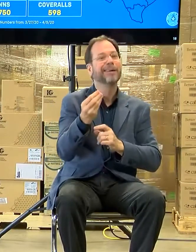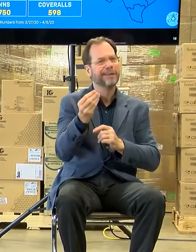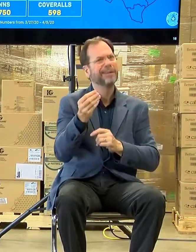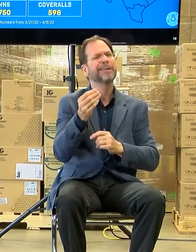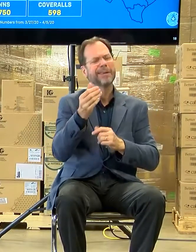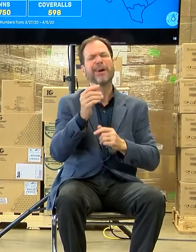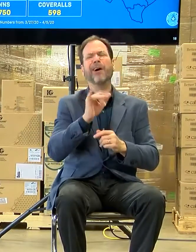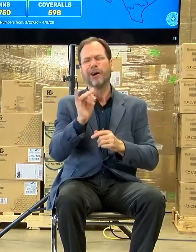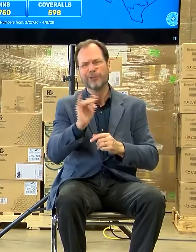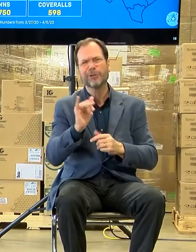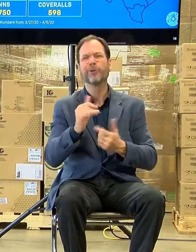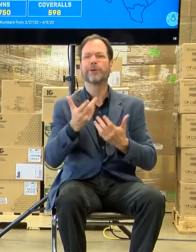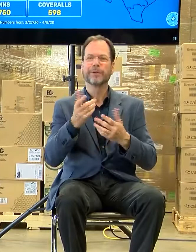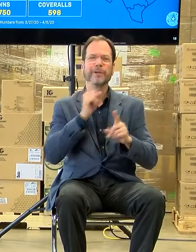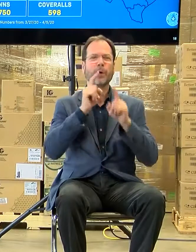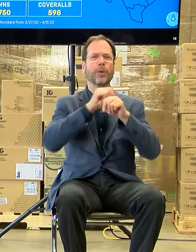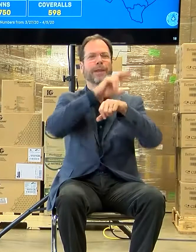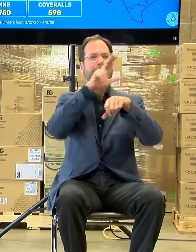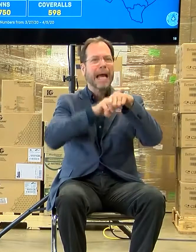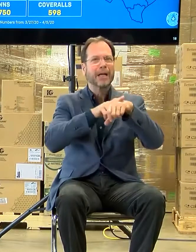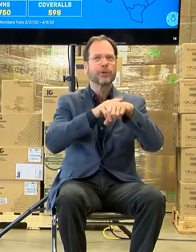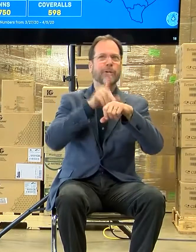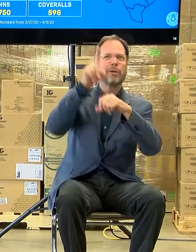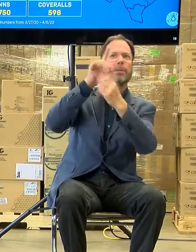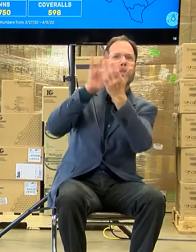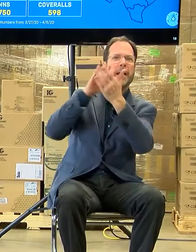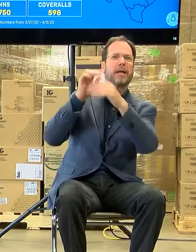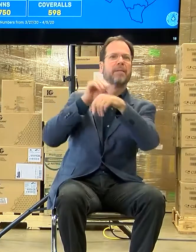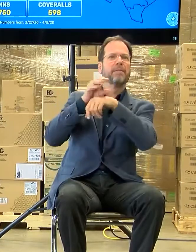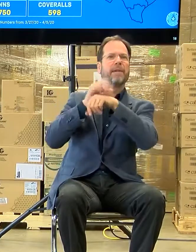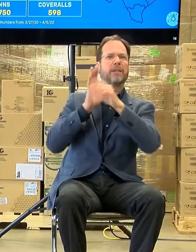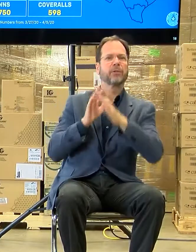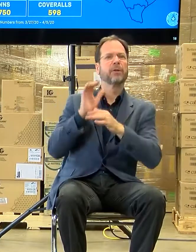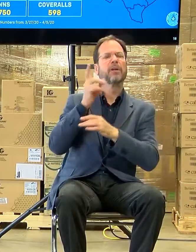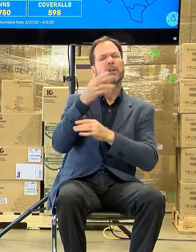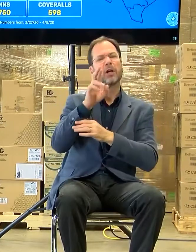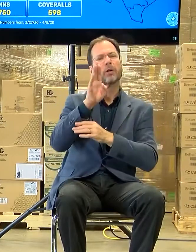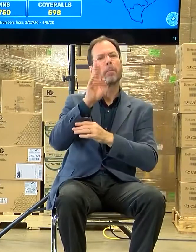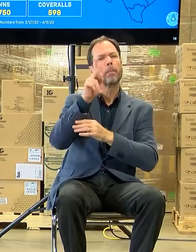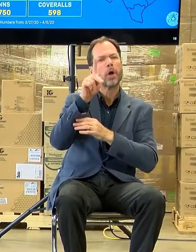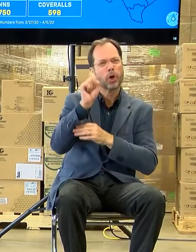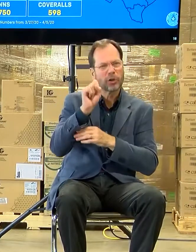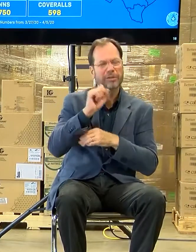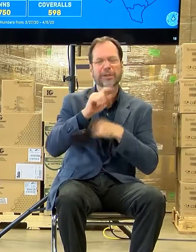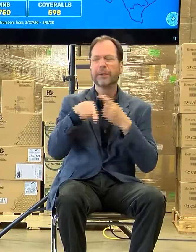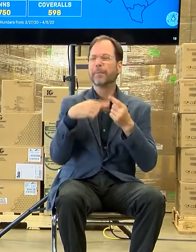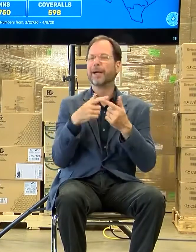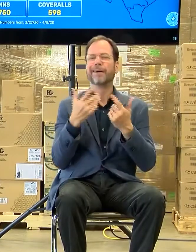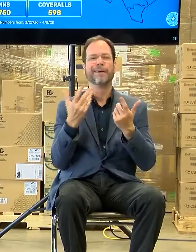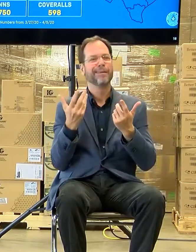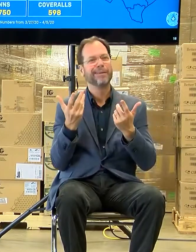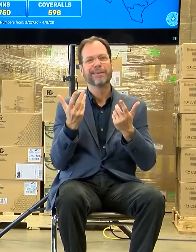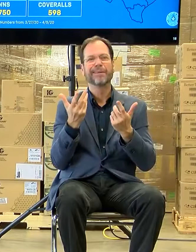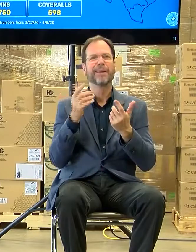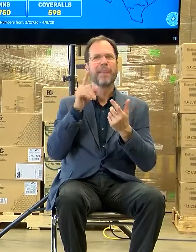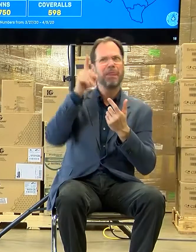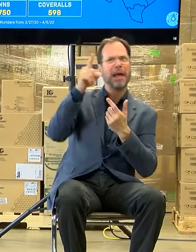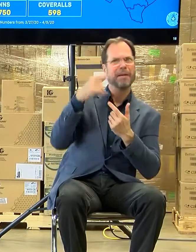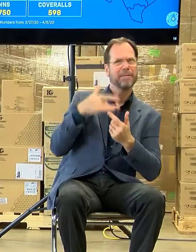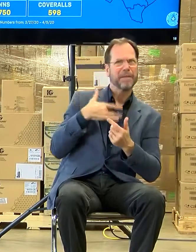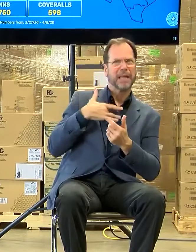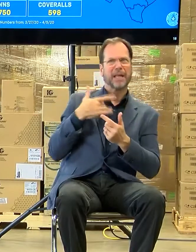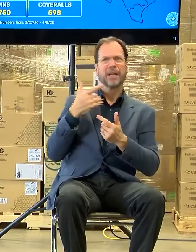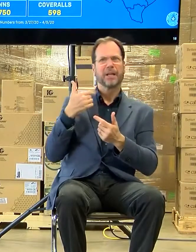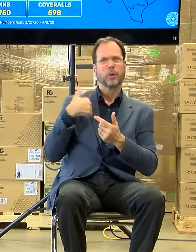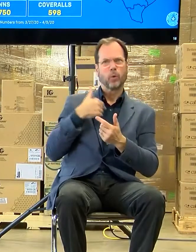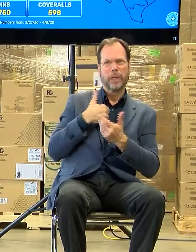to the national medical advisors like Dr. Birx about what they think we may